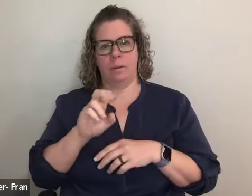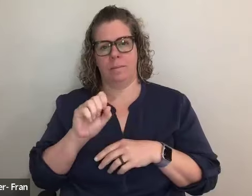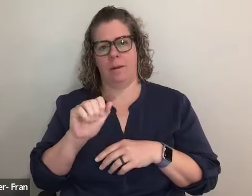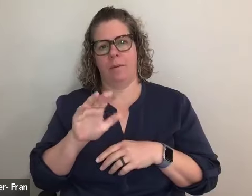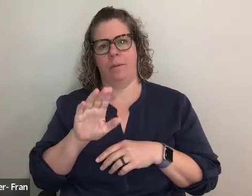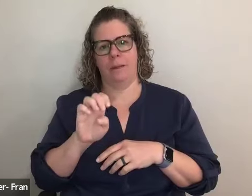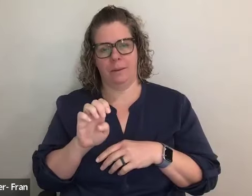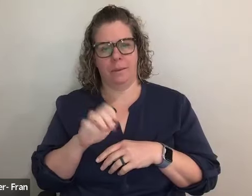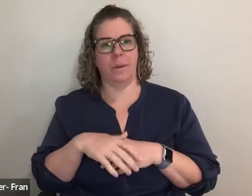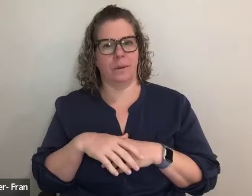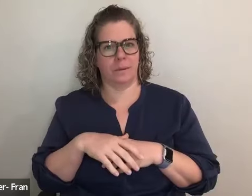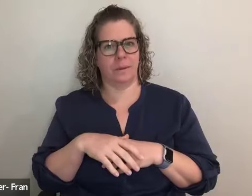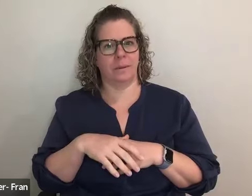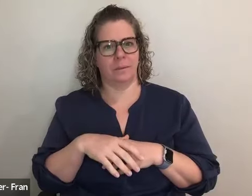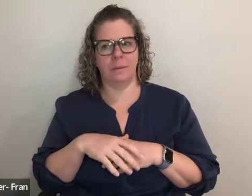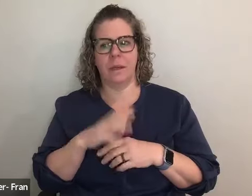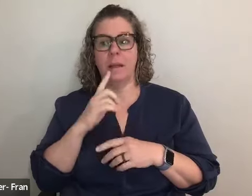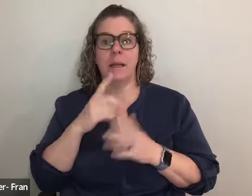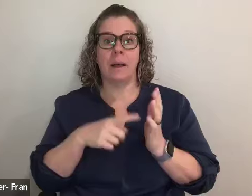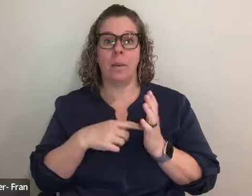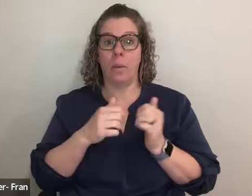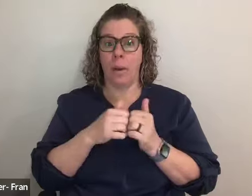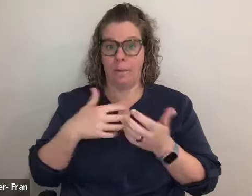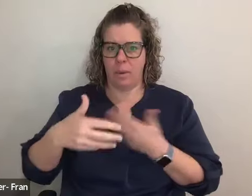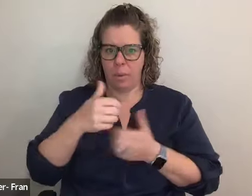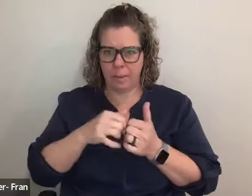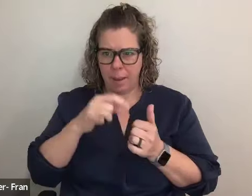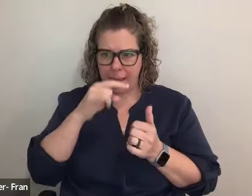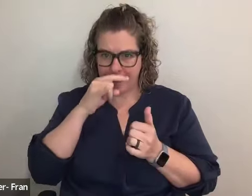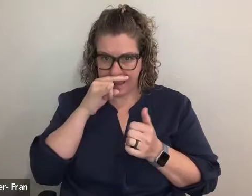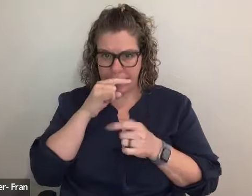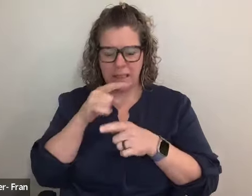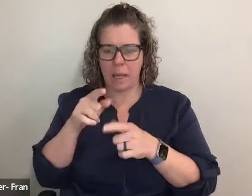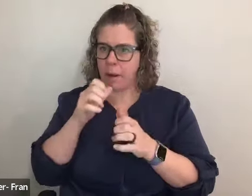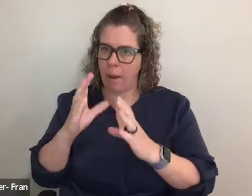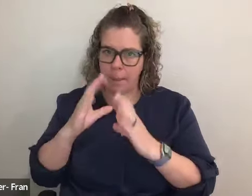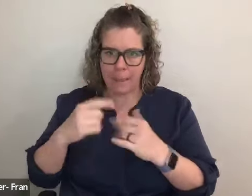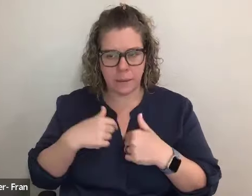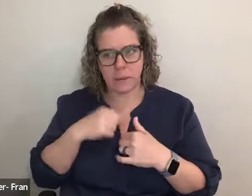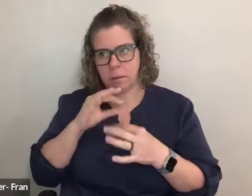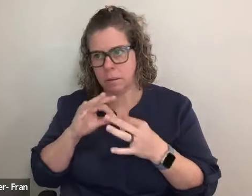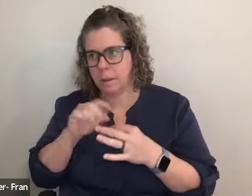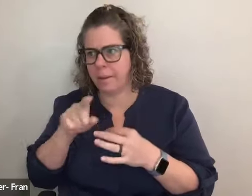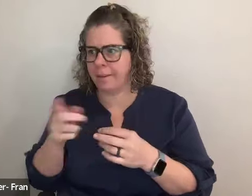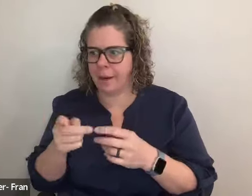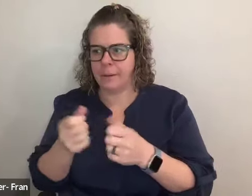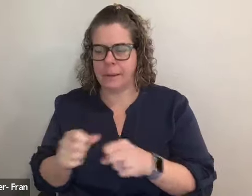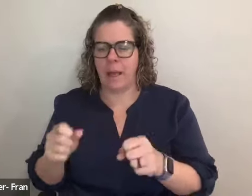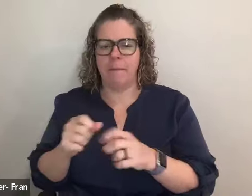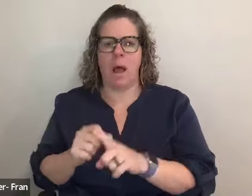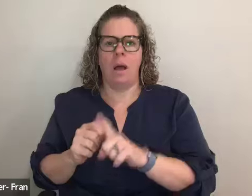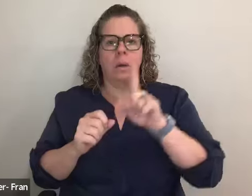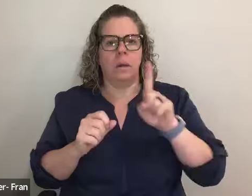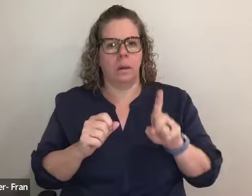If I'm with my kids and they're not listening, sometimes I'll step into a different room as long as they're safe and visualize